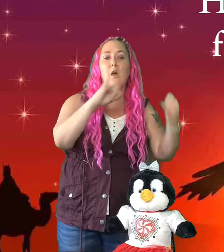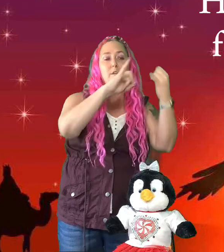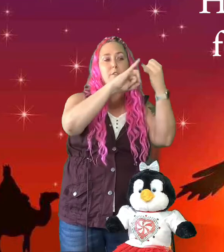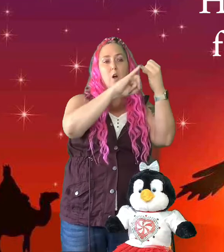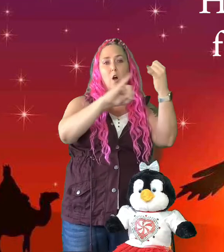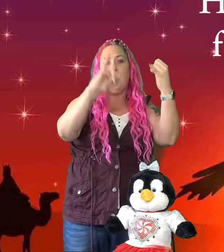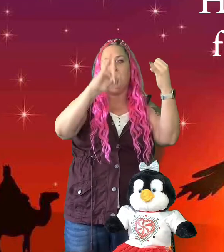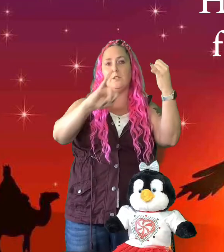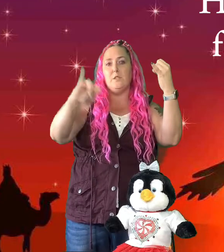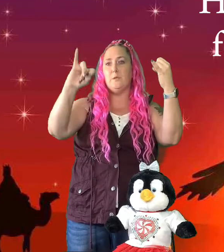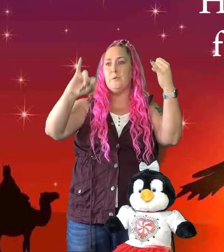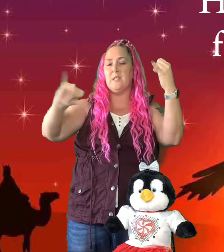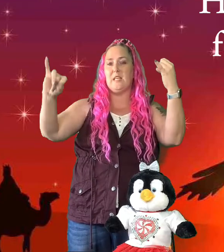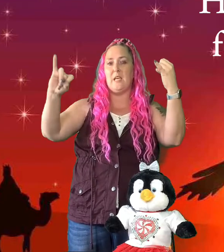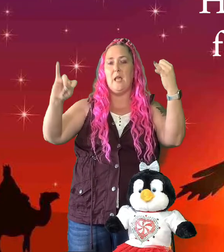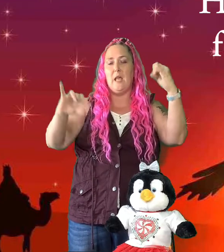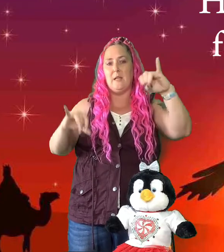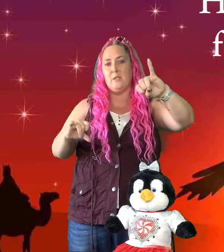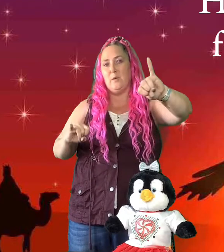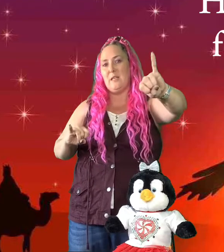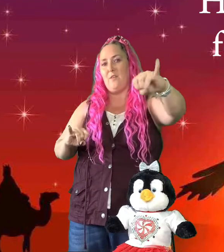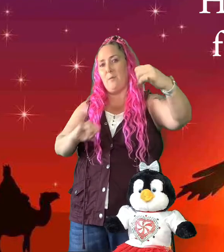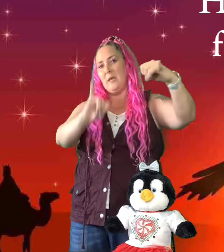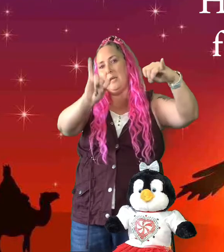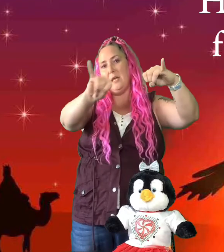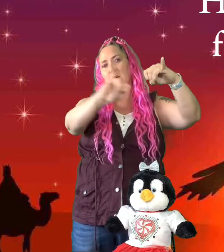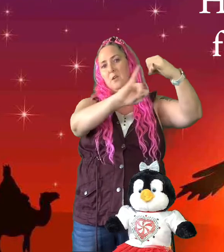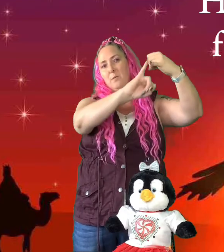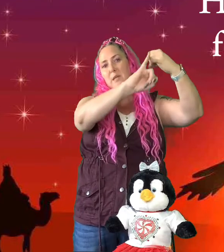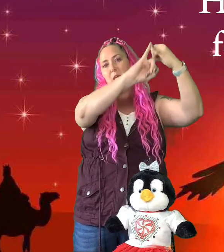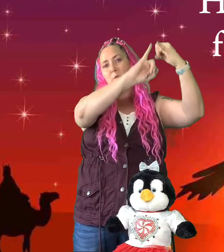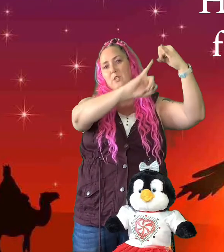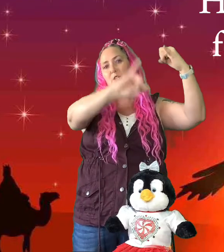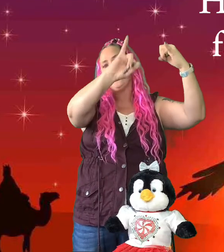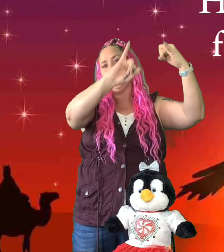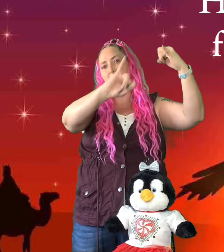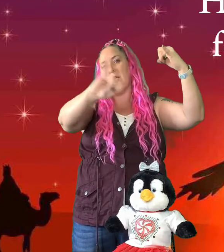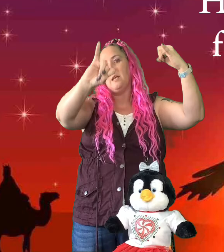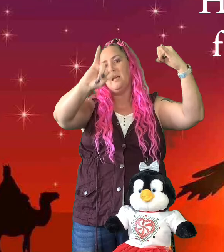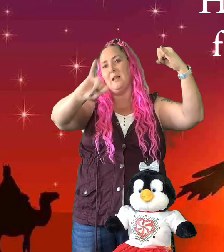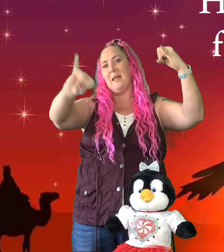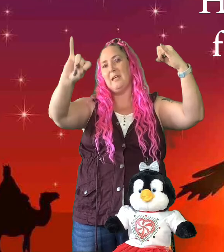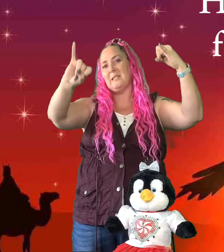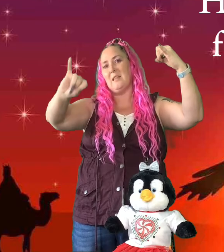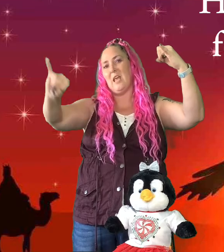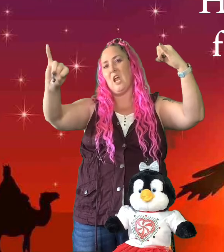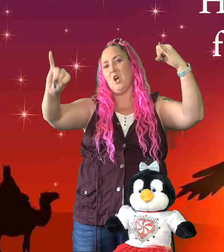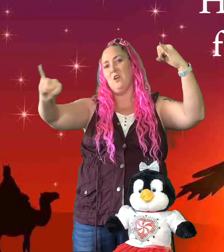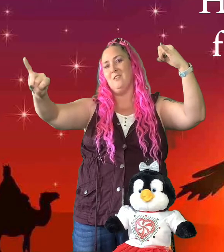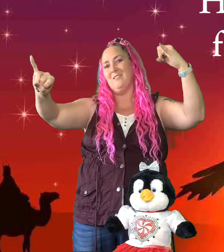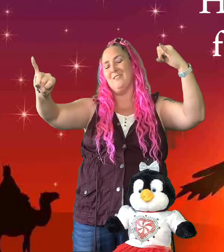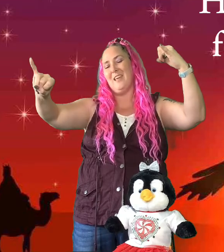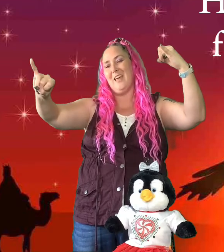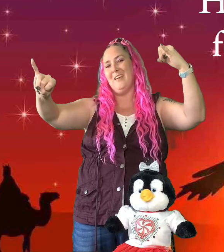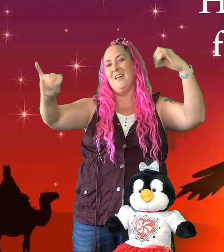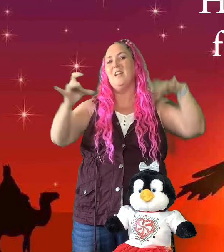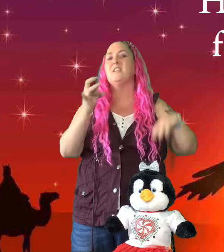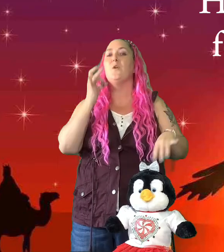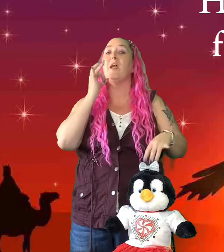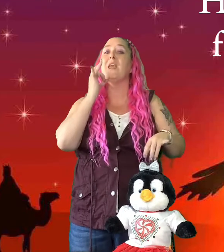for all to see. And so we just have our pinky and our other pinky and we're stringing lights in the air, okay? So hanging